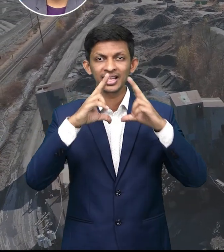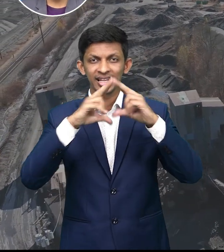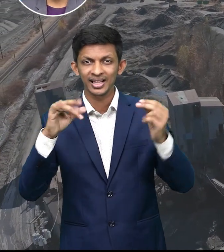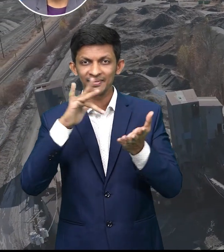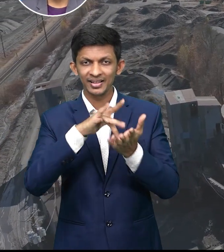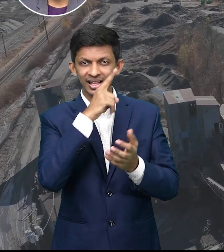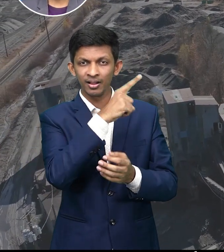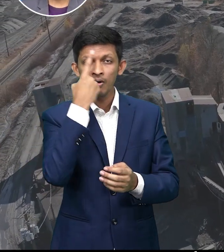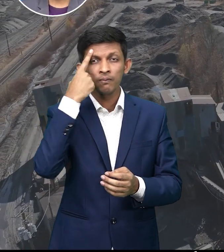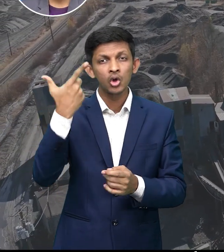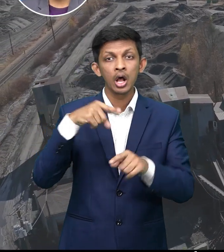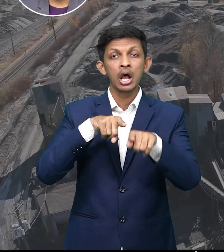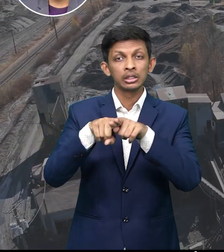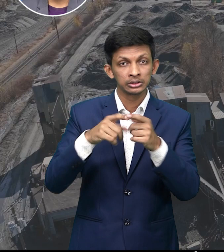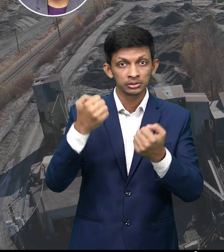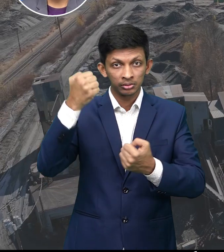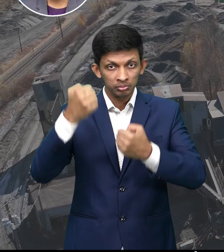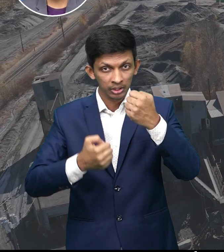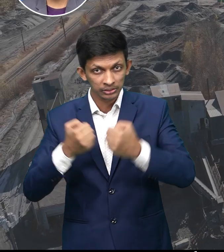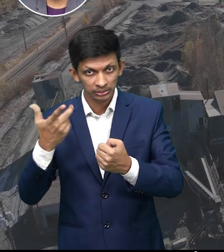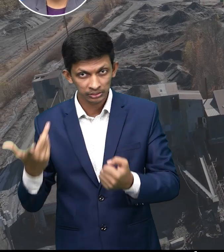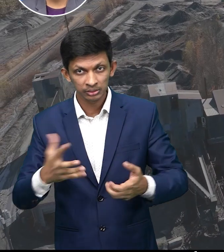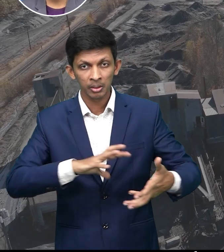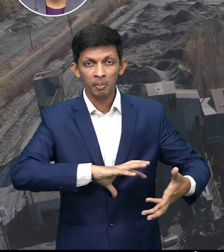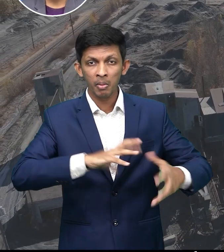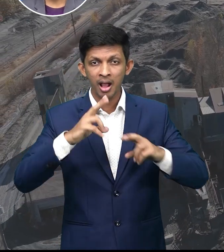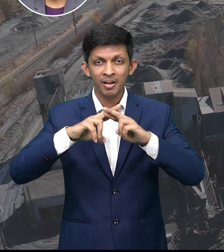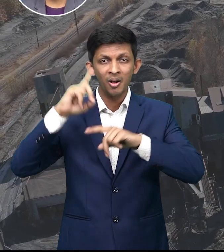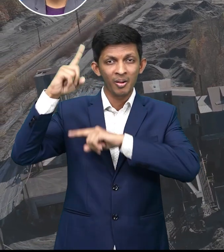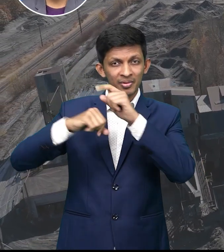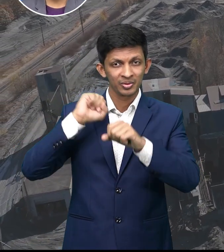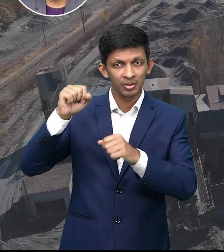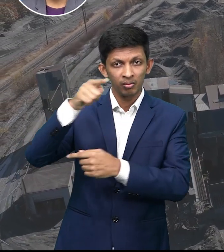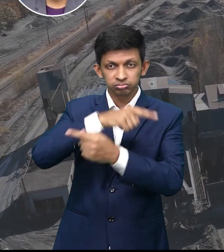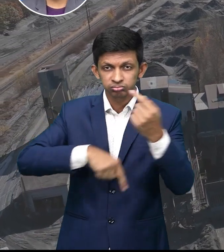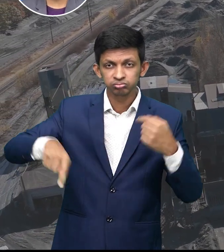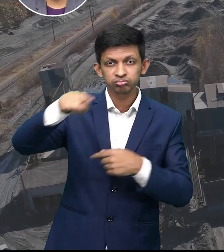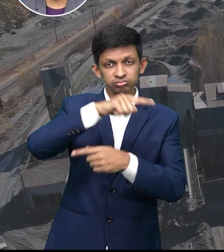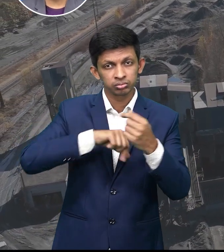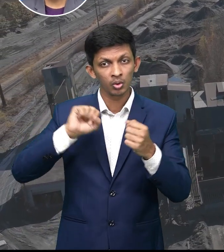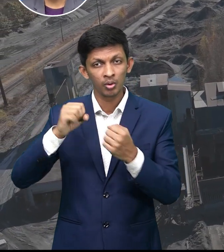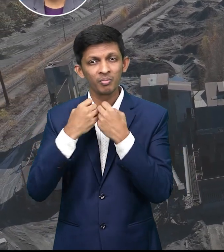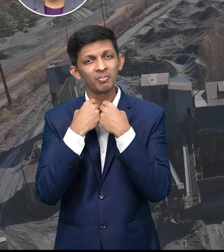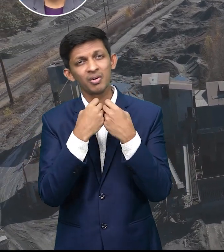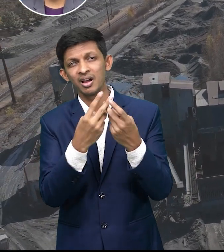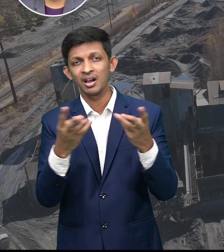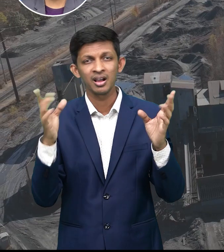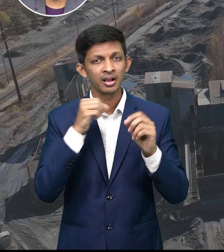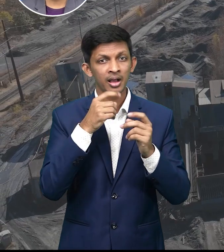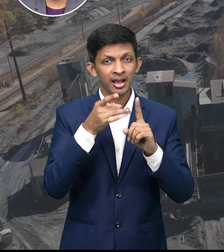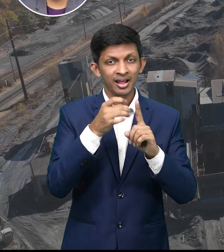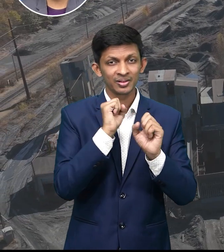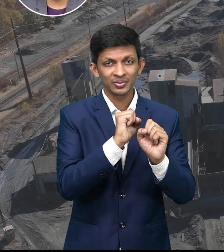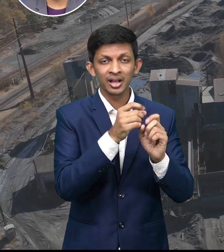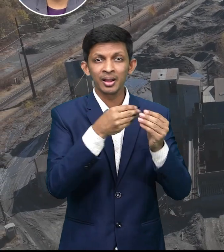In Japan, for example, car manufacturers recycle many raw materials used